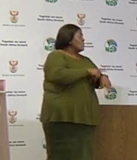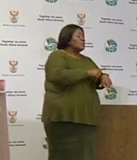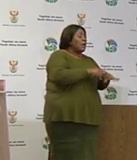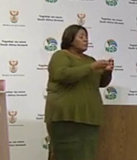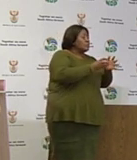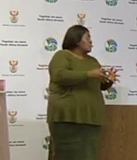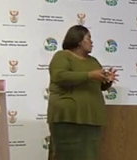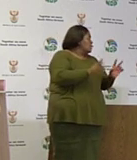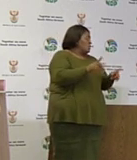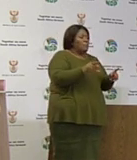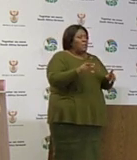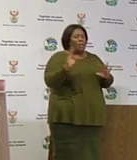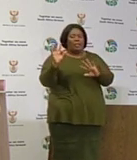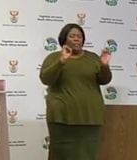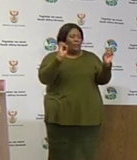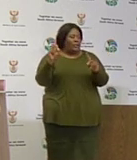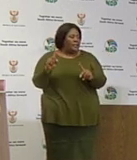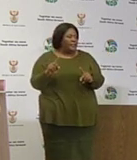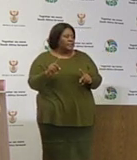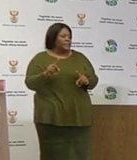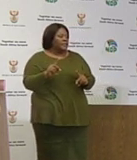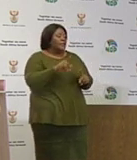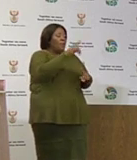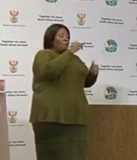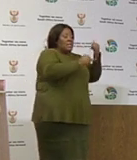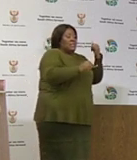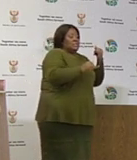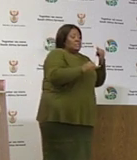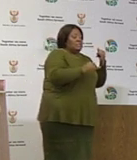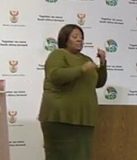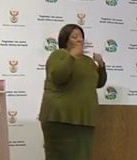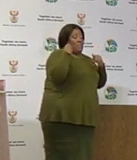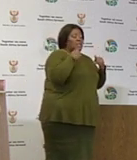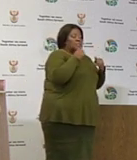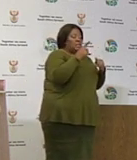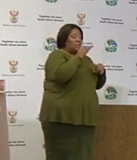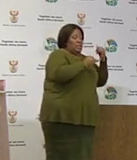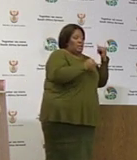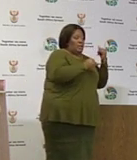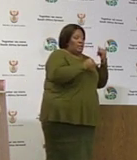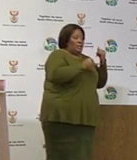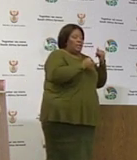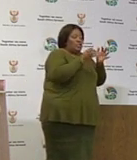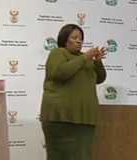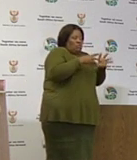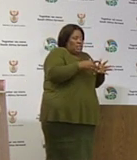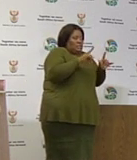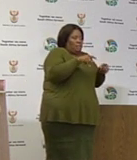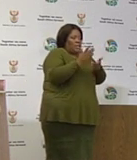the minister The minister mistakenly said students must gather and share material.